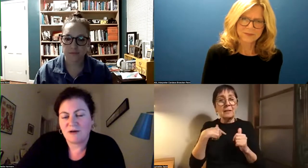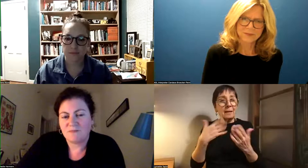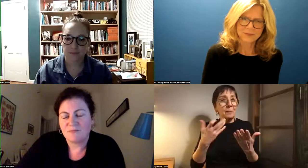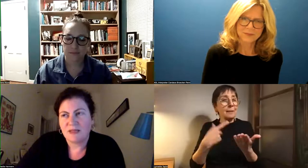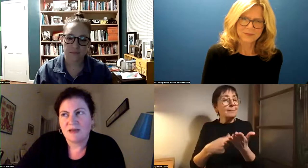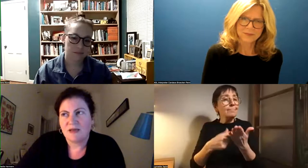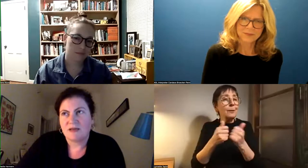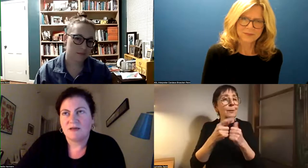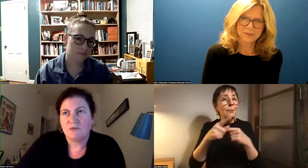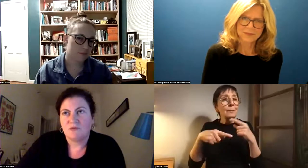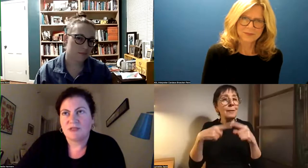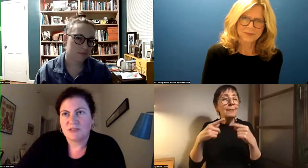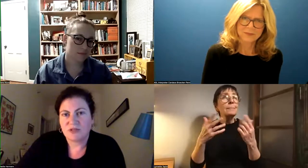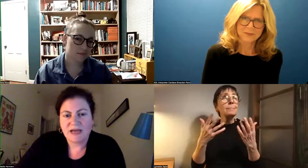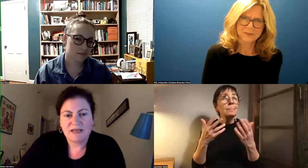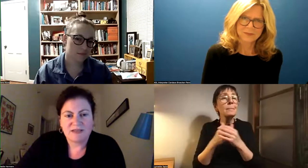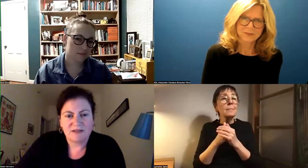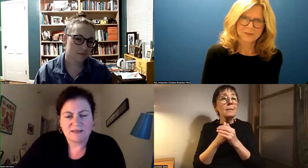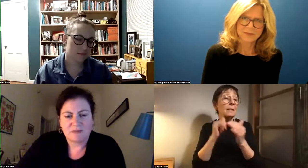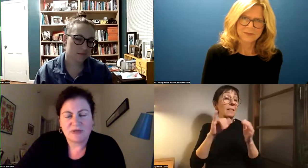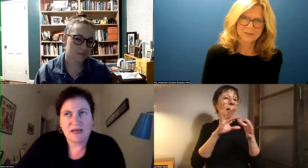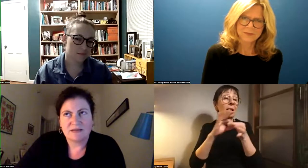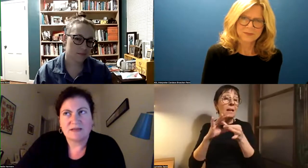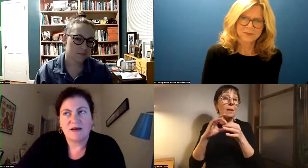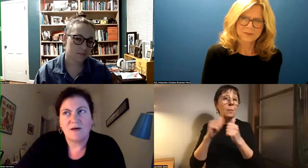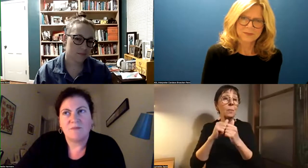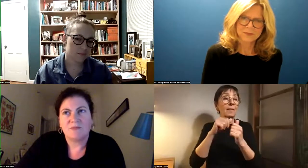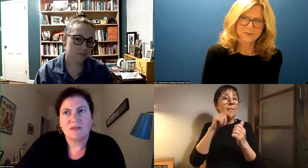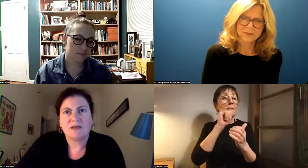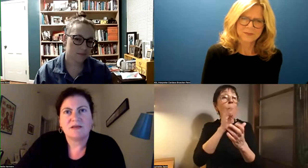about, which is related to the lesson plans.